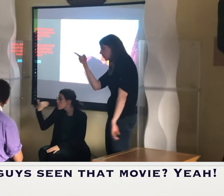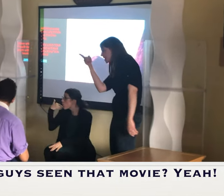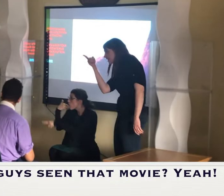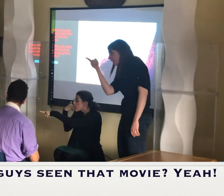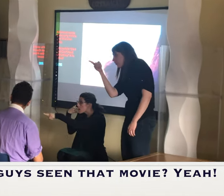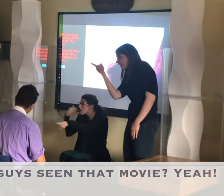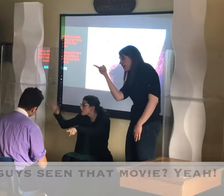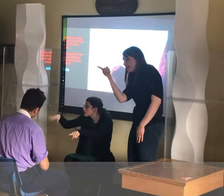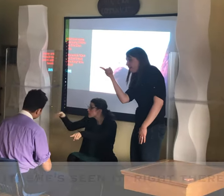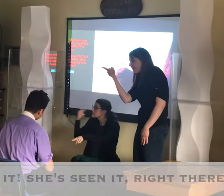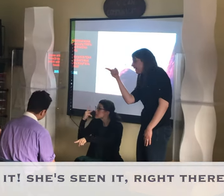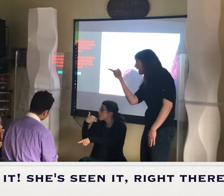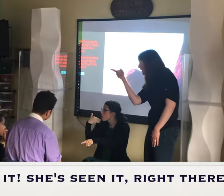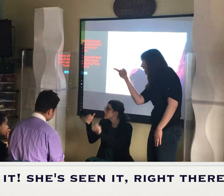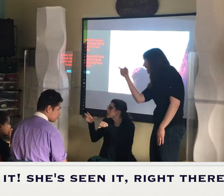Have you guys seen that movie?